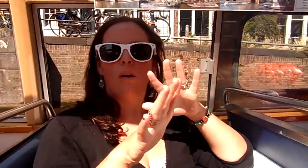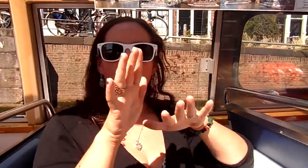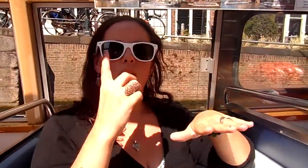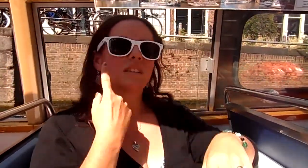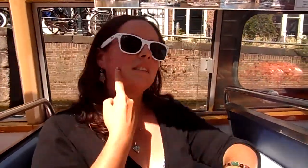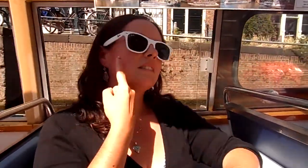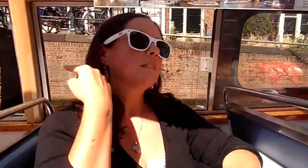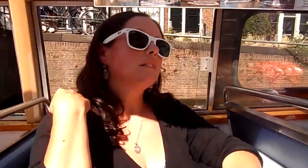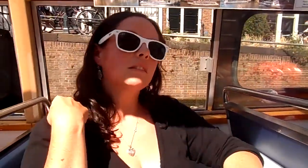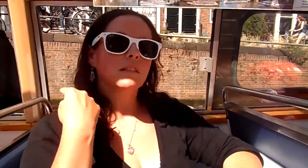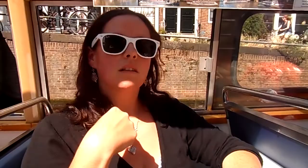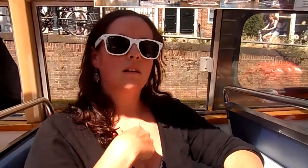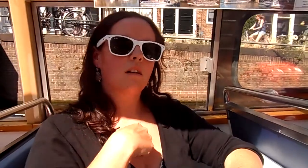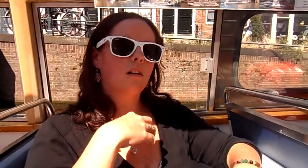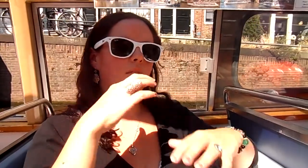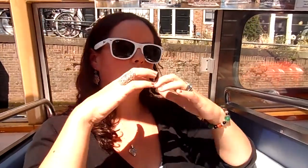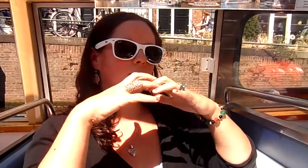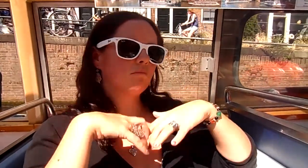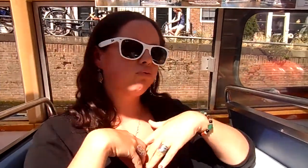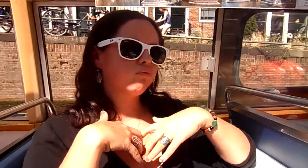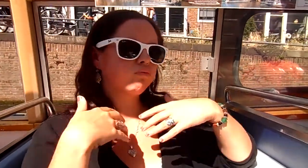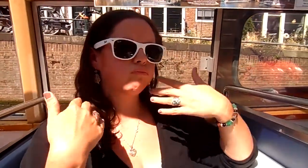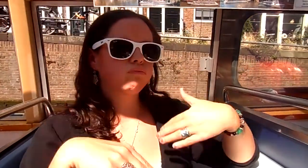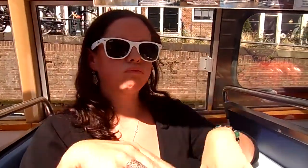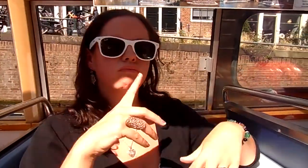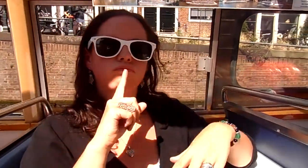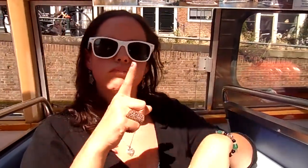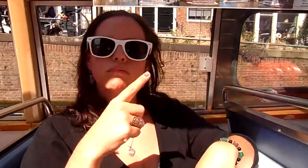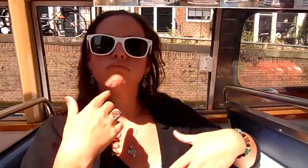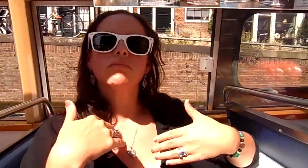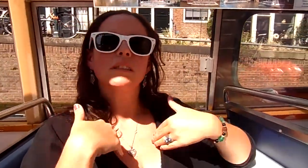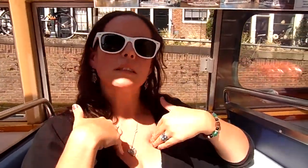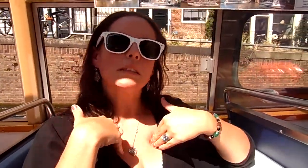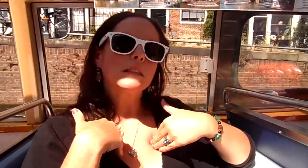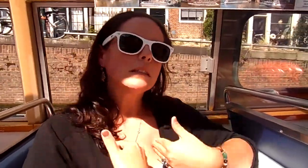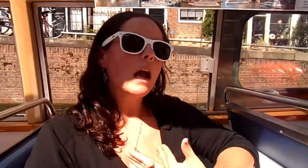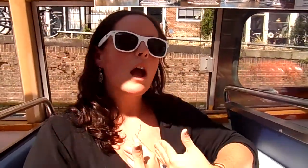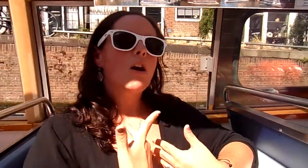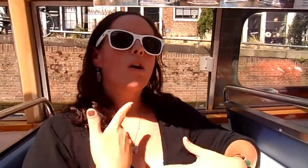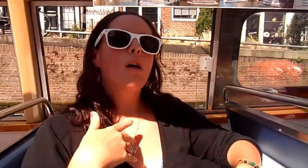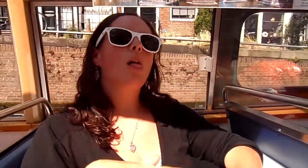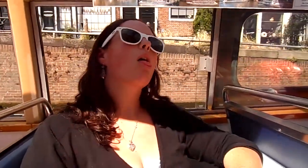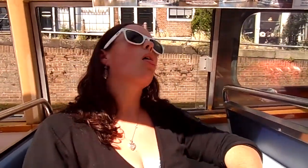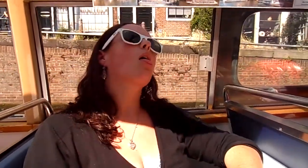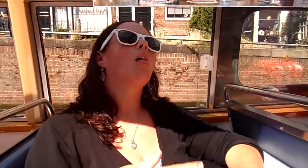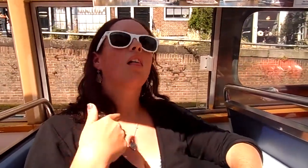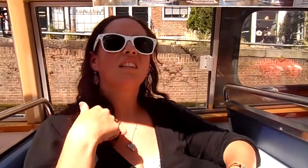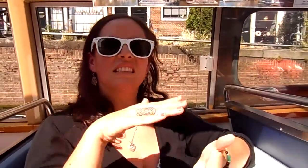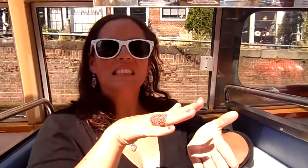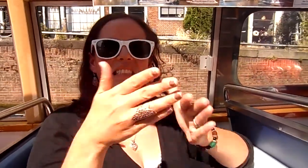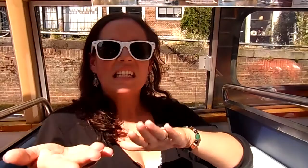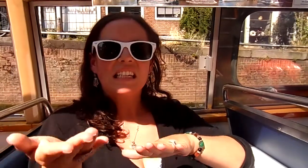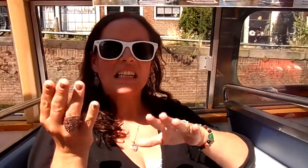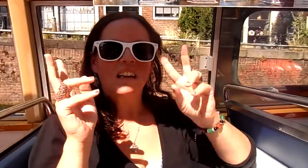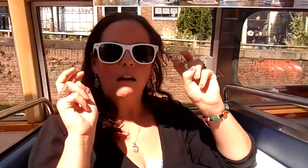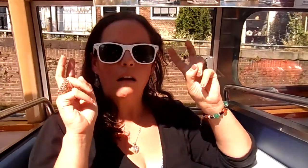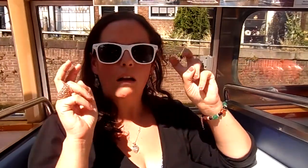rives. Il existe plusieurs types de façades. Parmi les plus courants, on peut citer les pignons